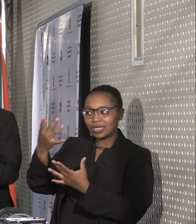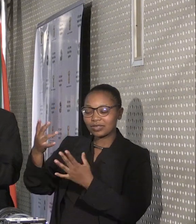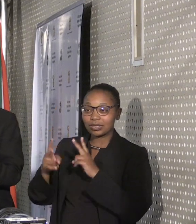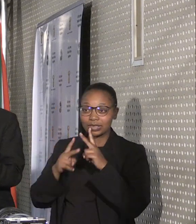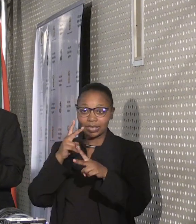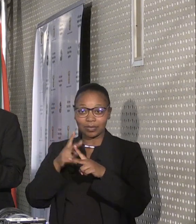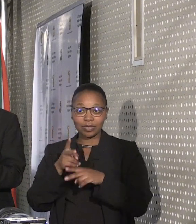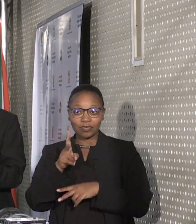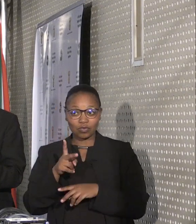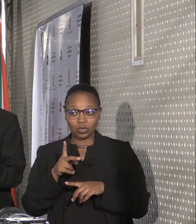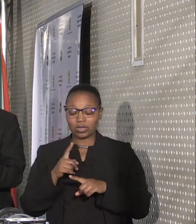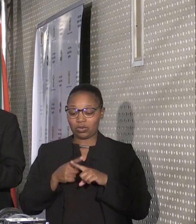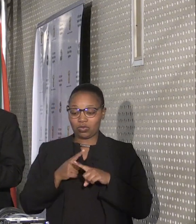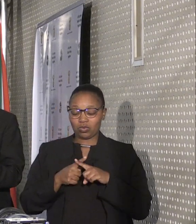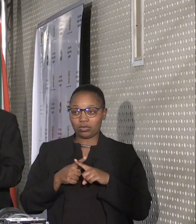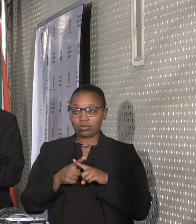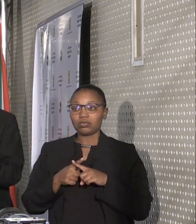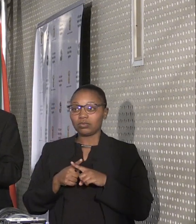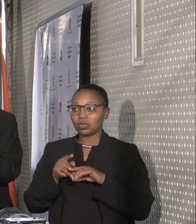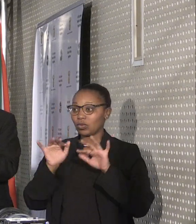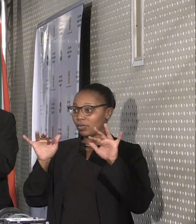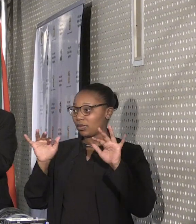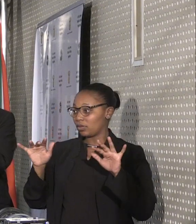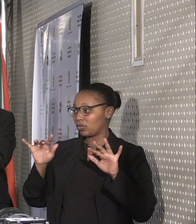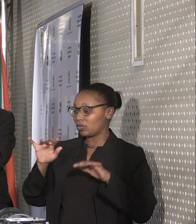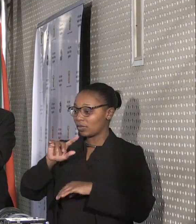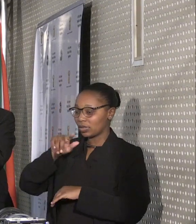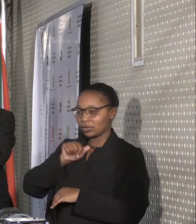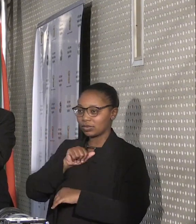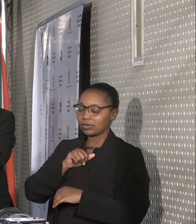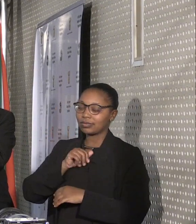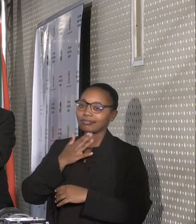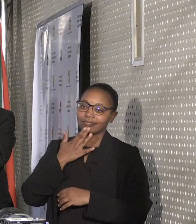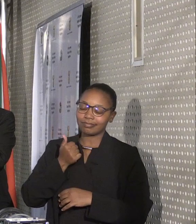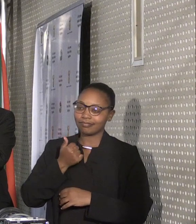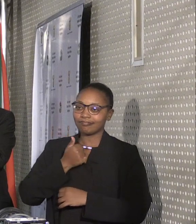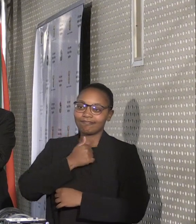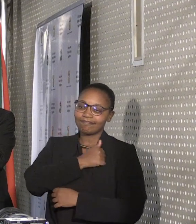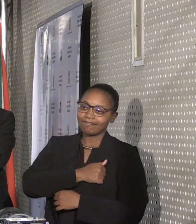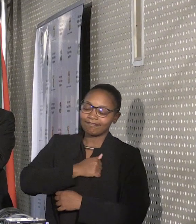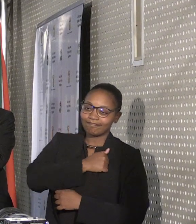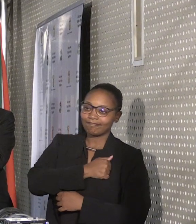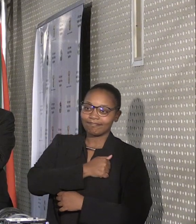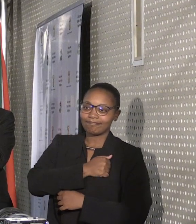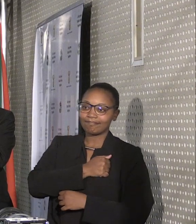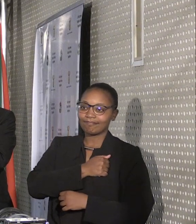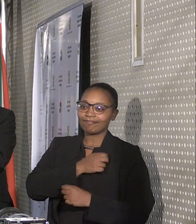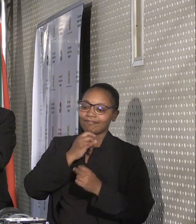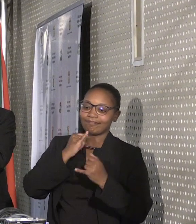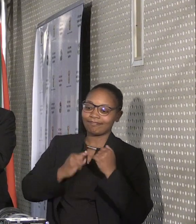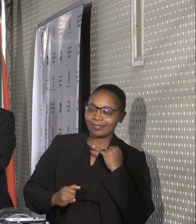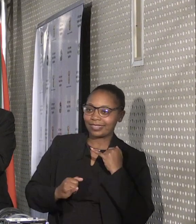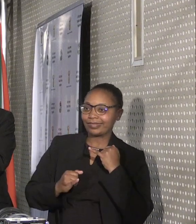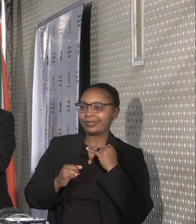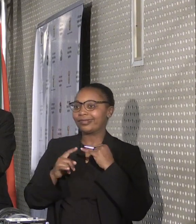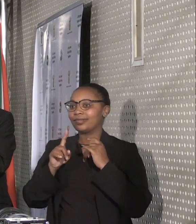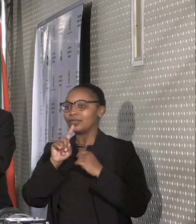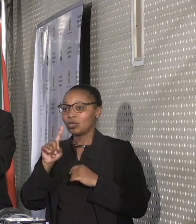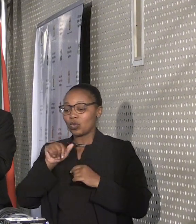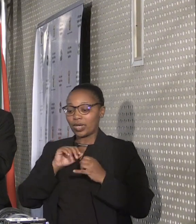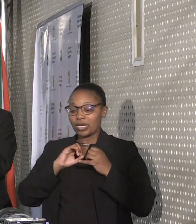sithi kubantu bakwethu basincede basixolele konakale xa sikumizamo